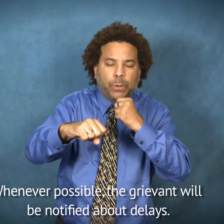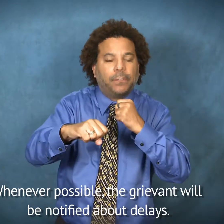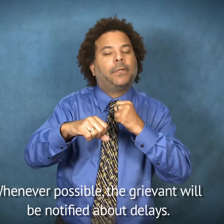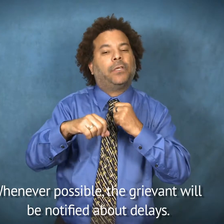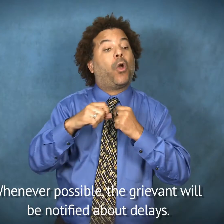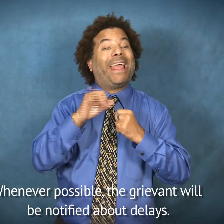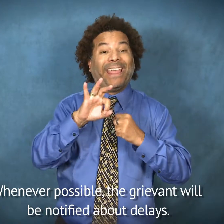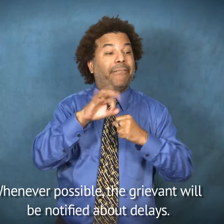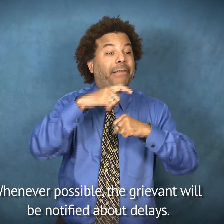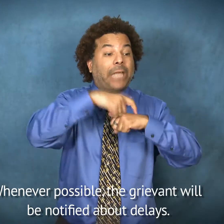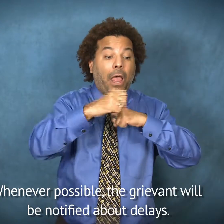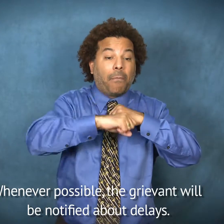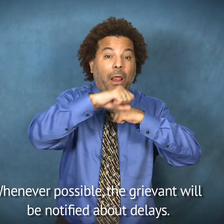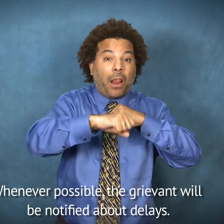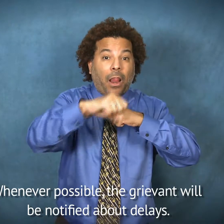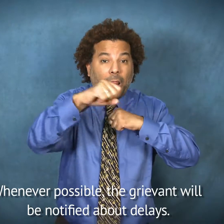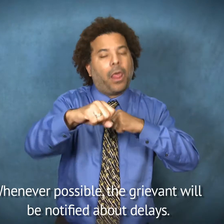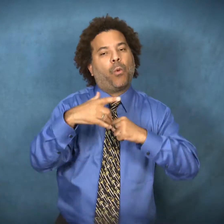notified about delays.